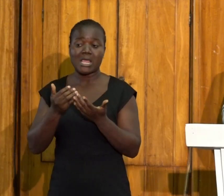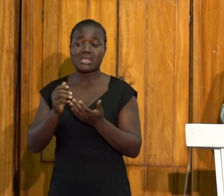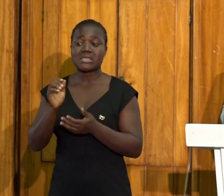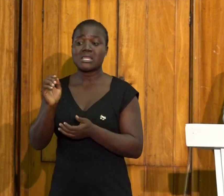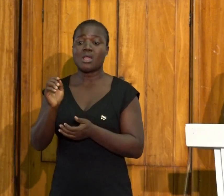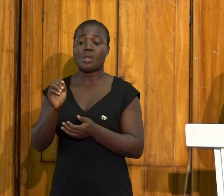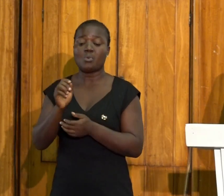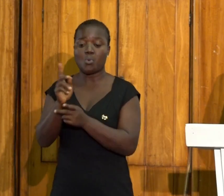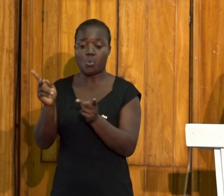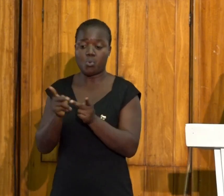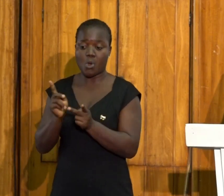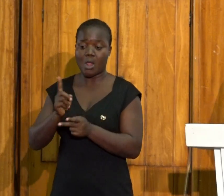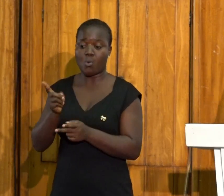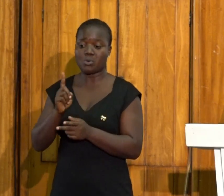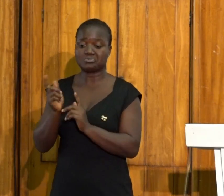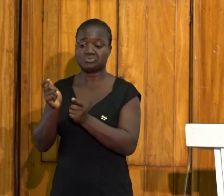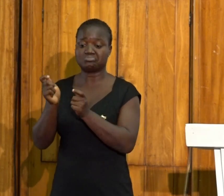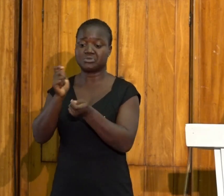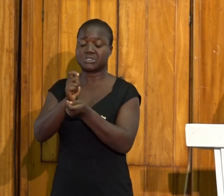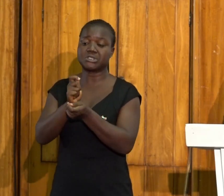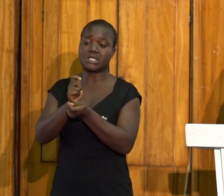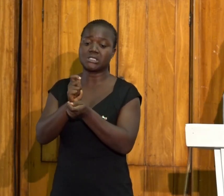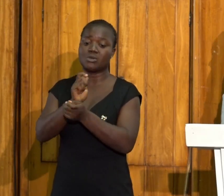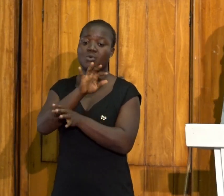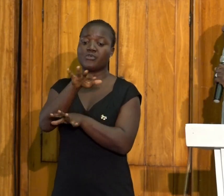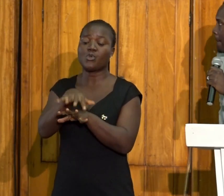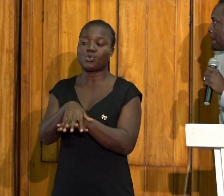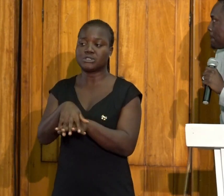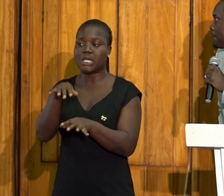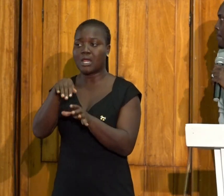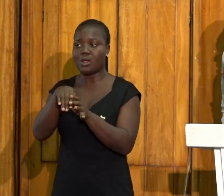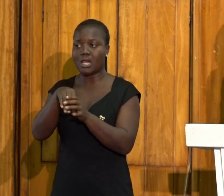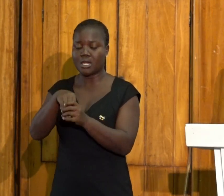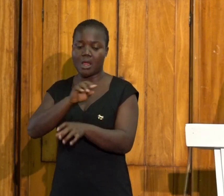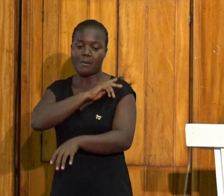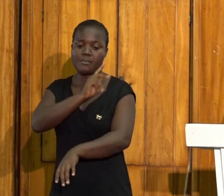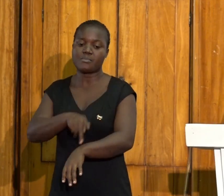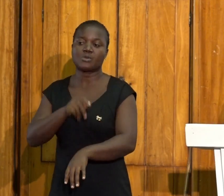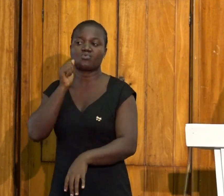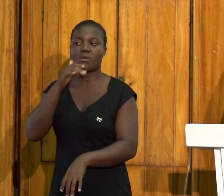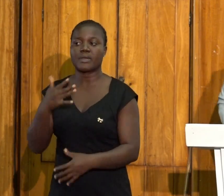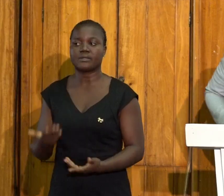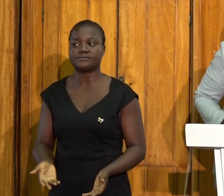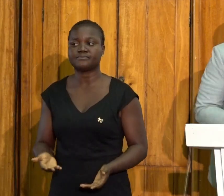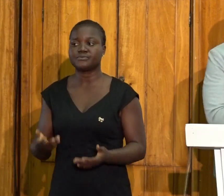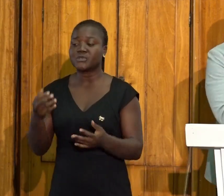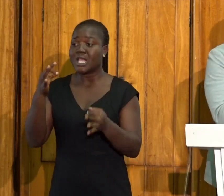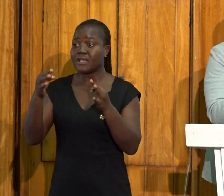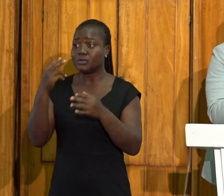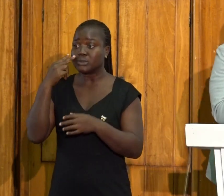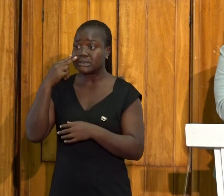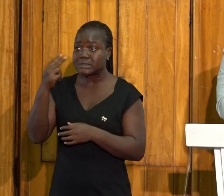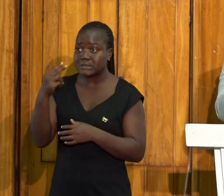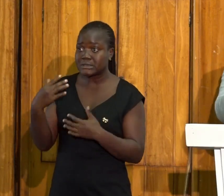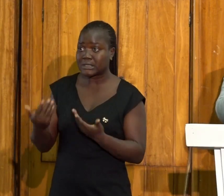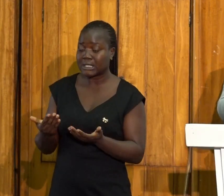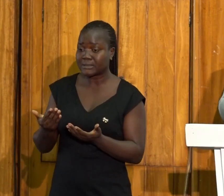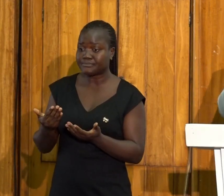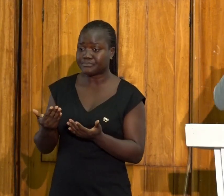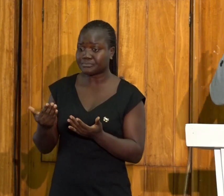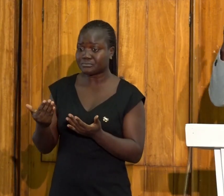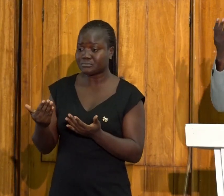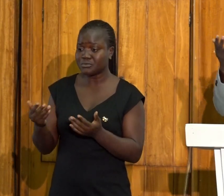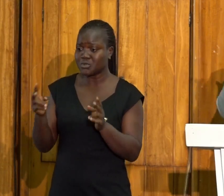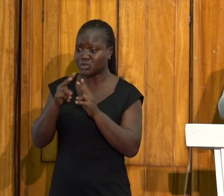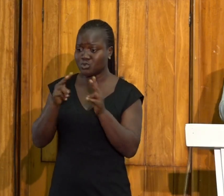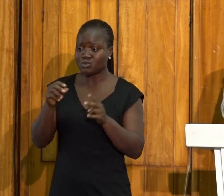happened in the inclusion of pregnant women. Next slide. So if you look at the concerns, have always been safety. So I